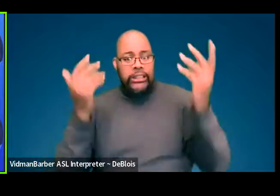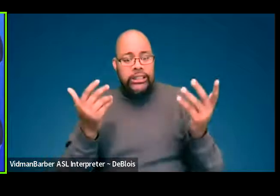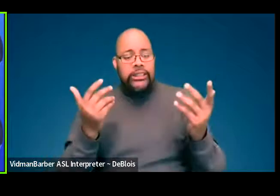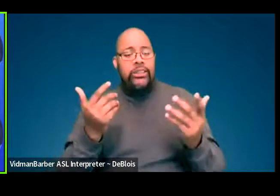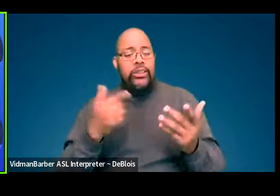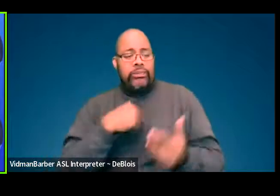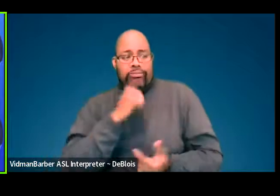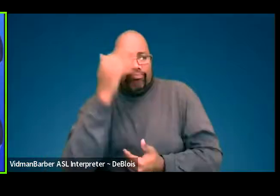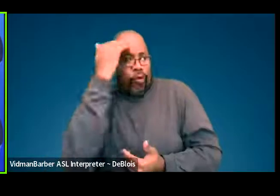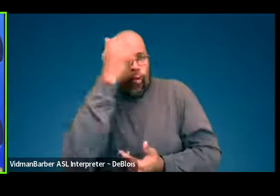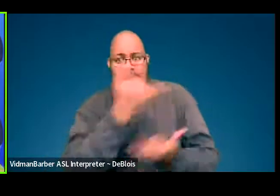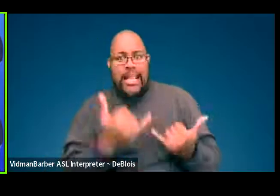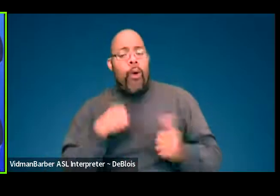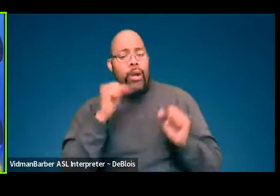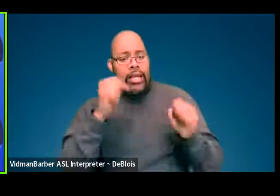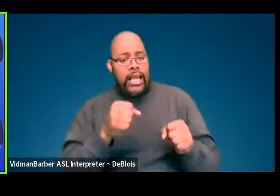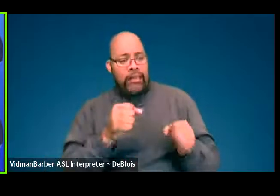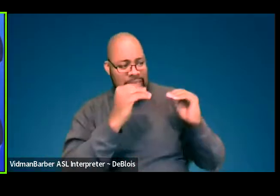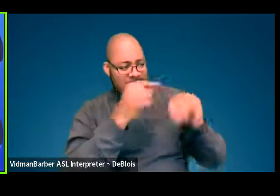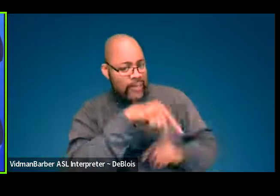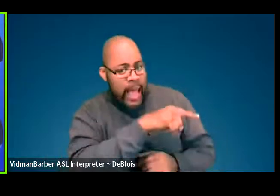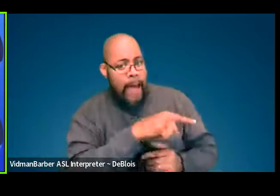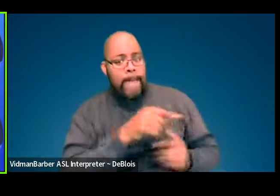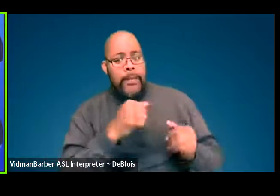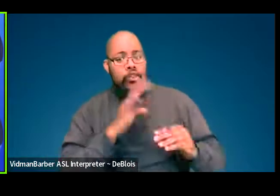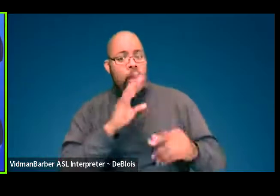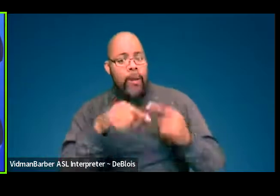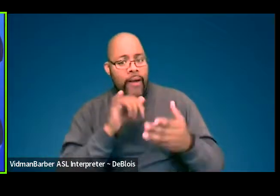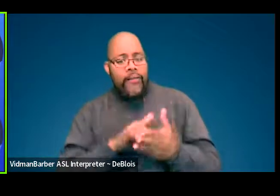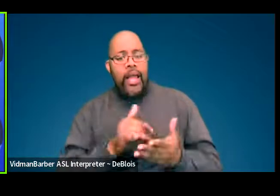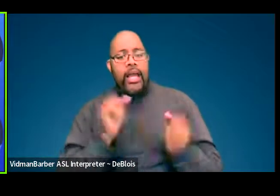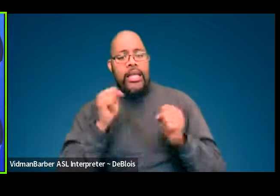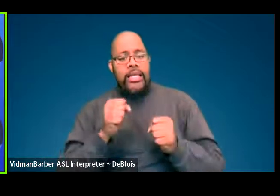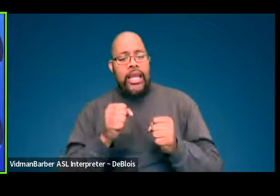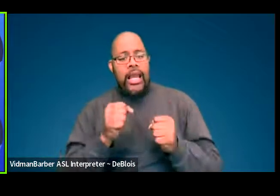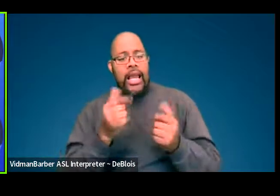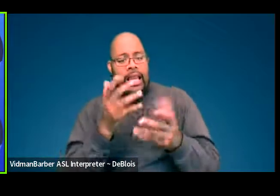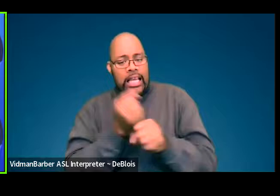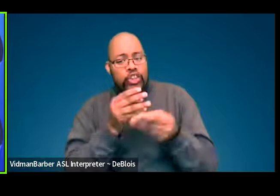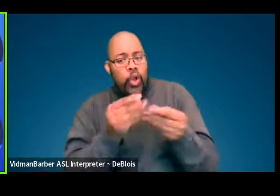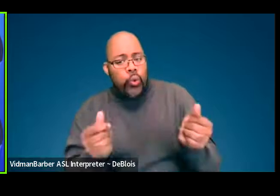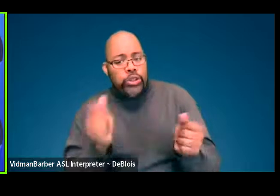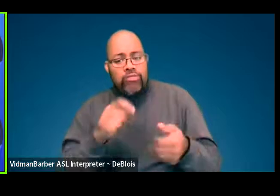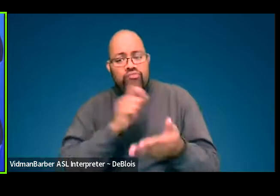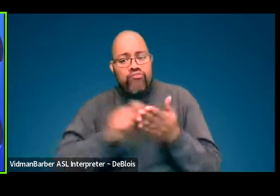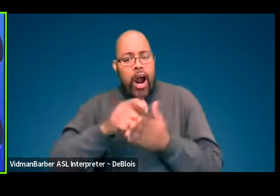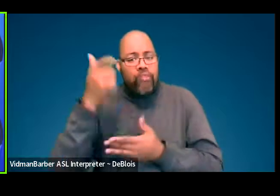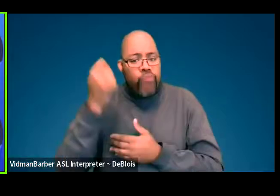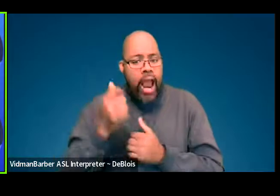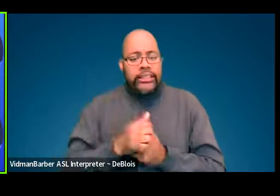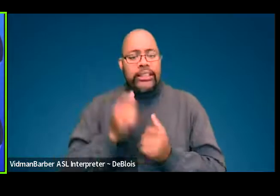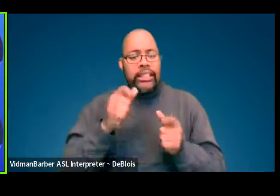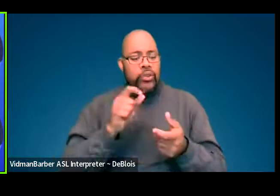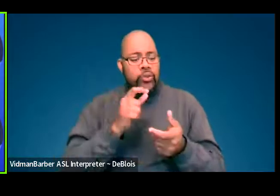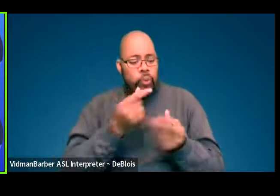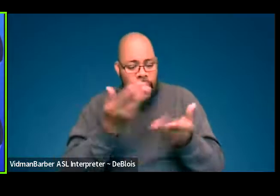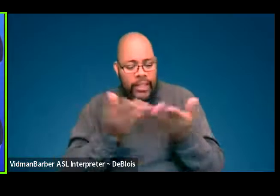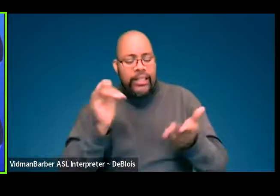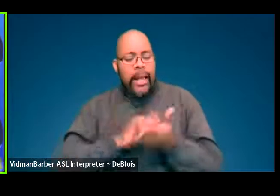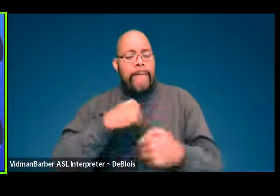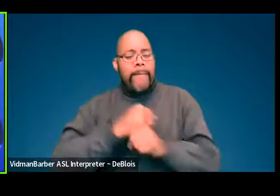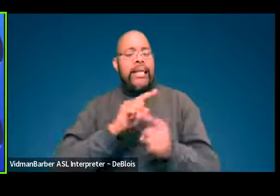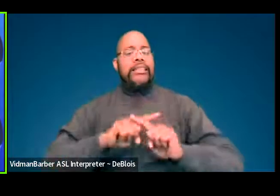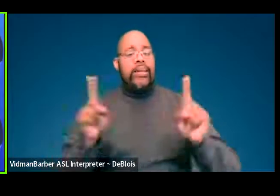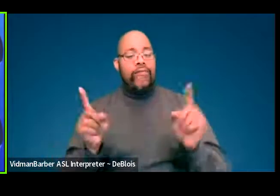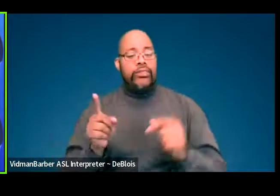who didn't know it. But now we can educate folks, we can talk about it, we can bring solutions, we can write grants, we can do things that are going to make a